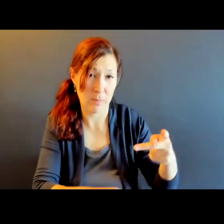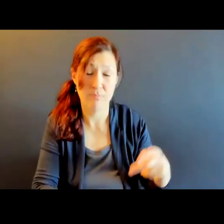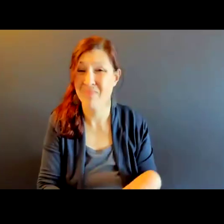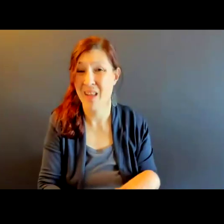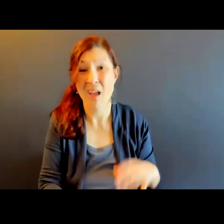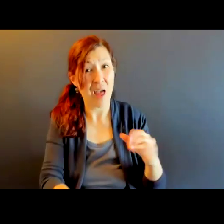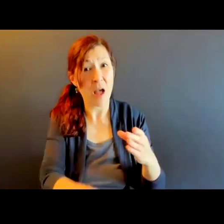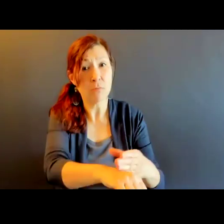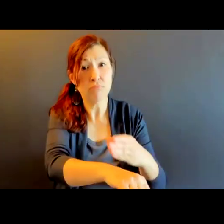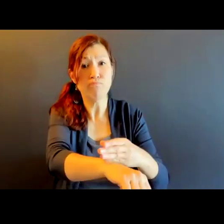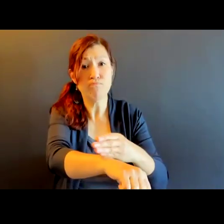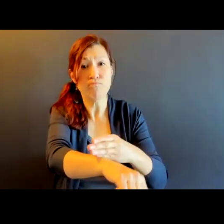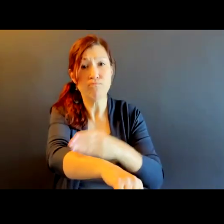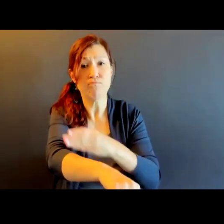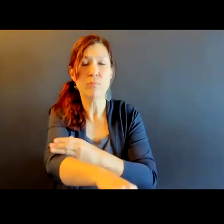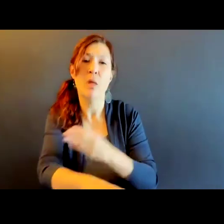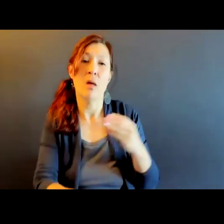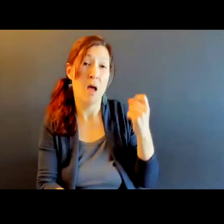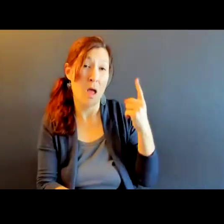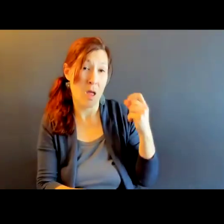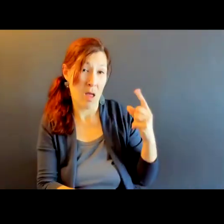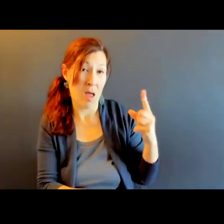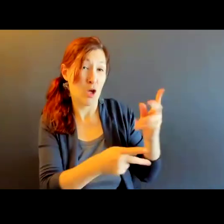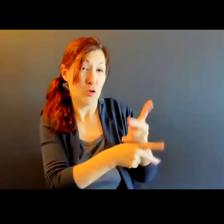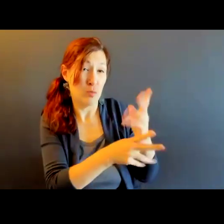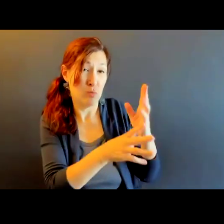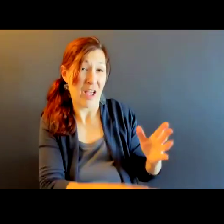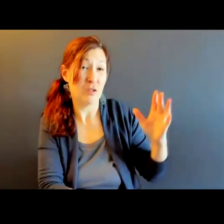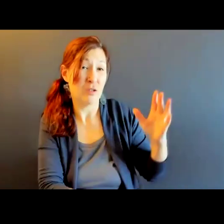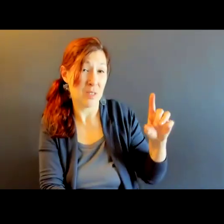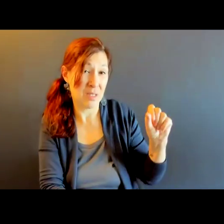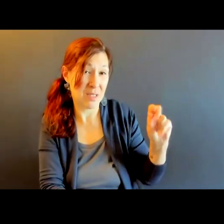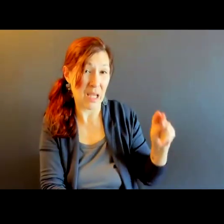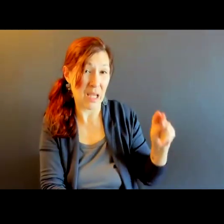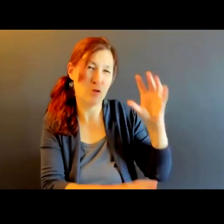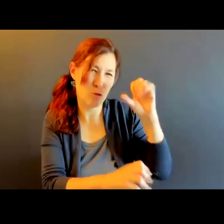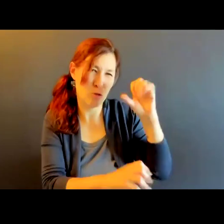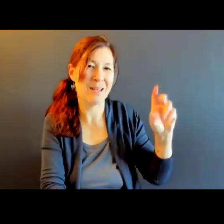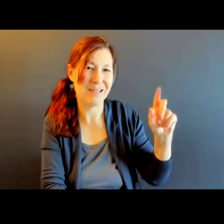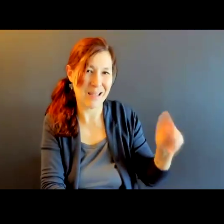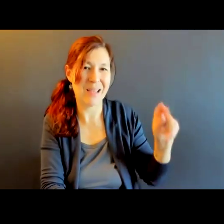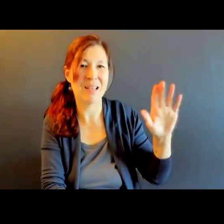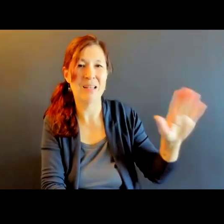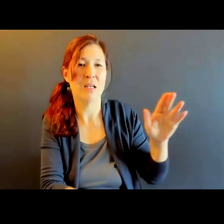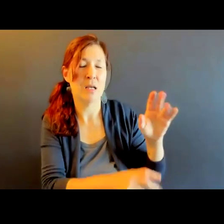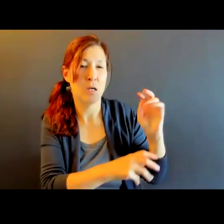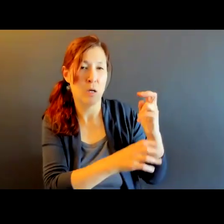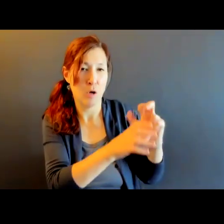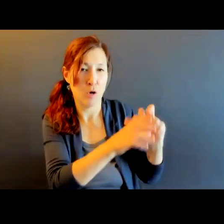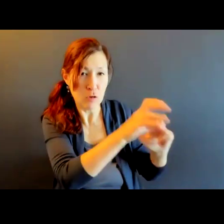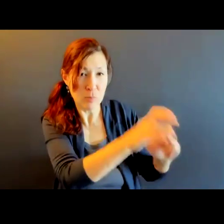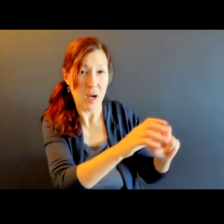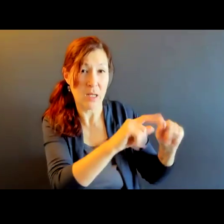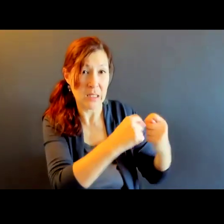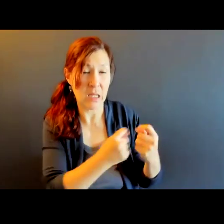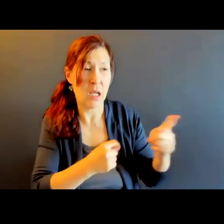about is, Dan and the transportation team, whether it's 1 point, 2 point, they are always striving to make